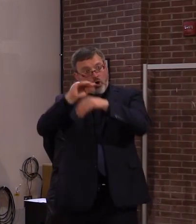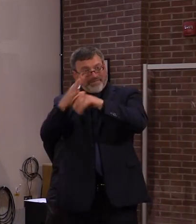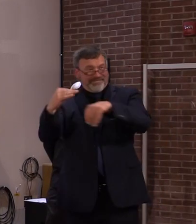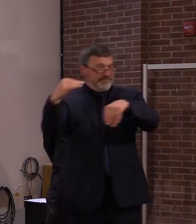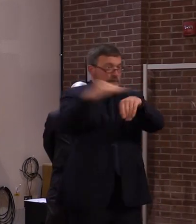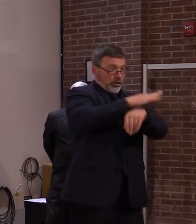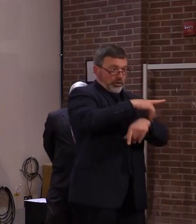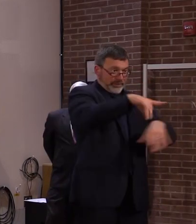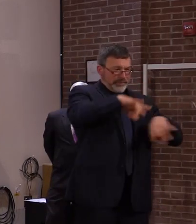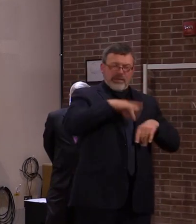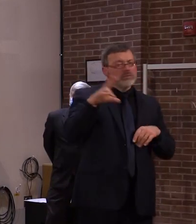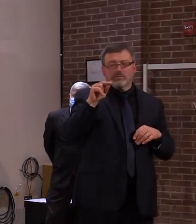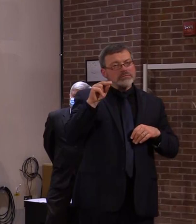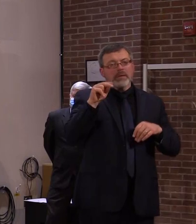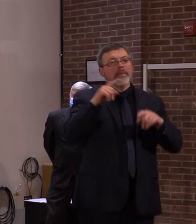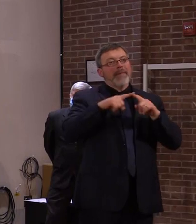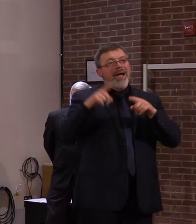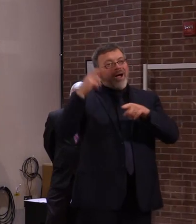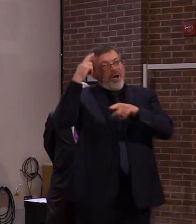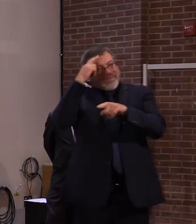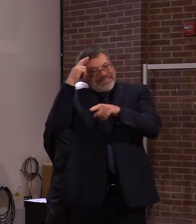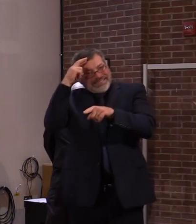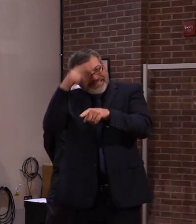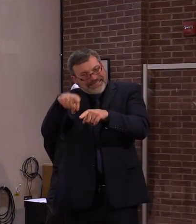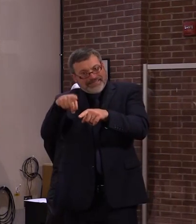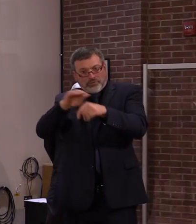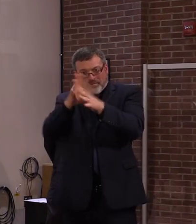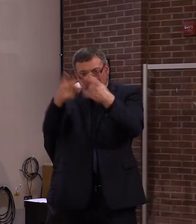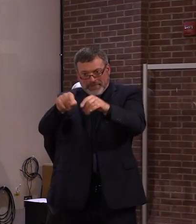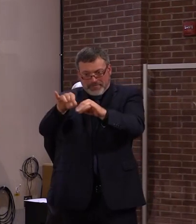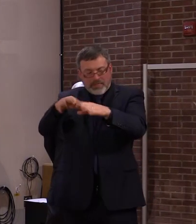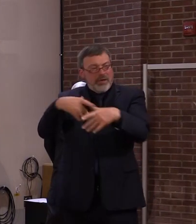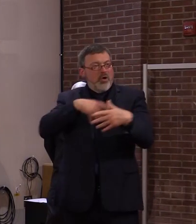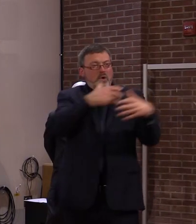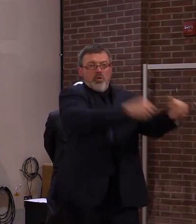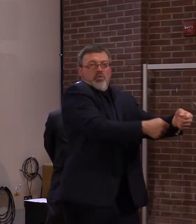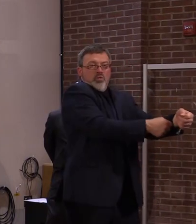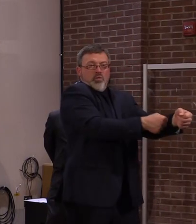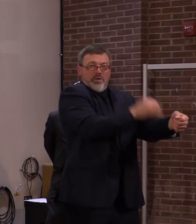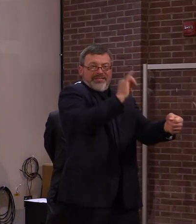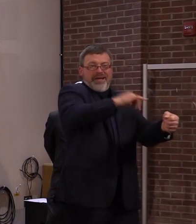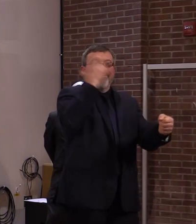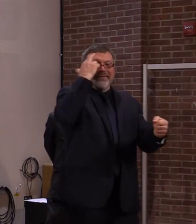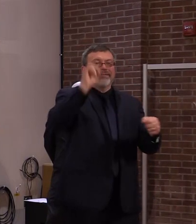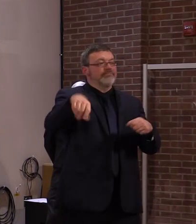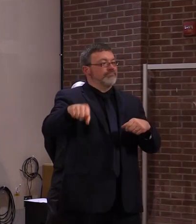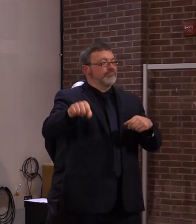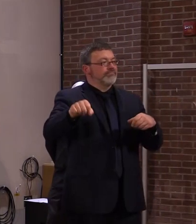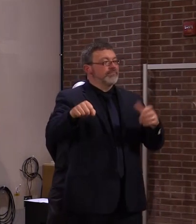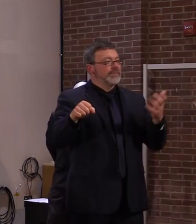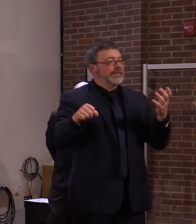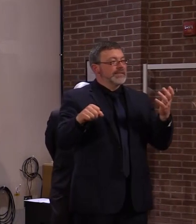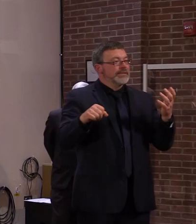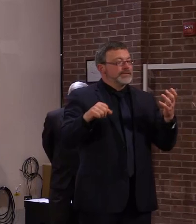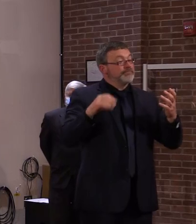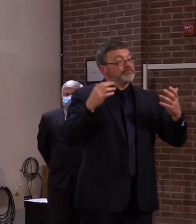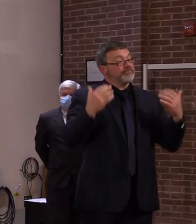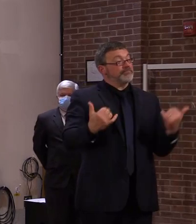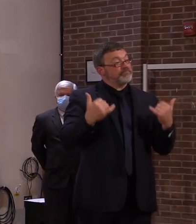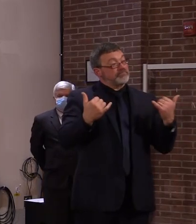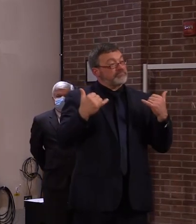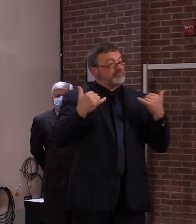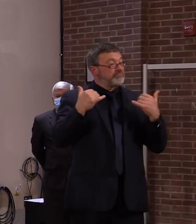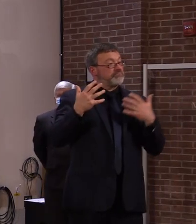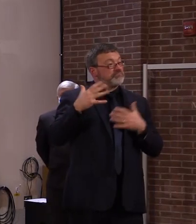ICU capacity in the state is hovers around 100, depending on the staffing and so forth. So we